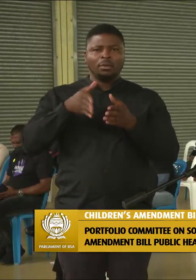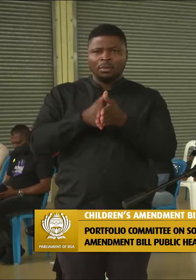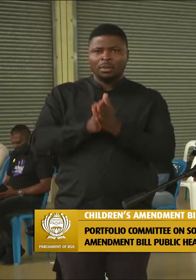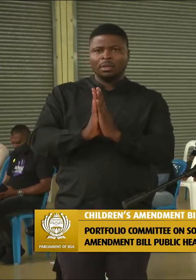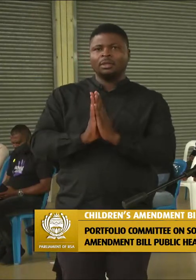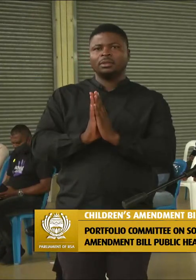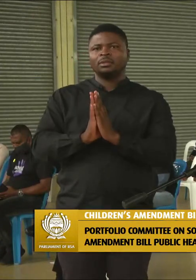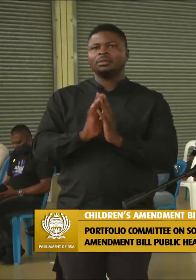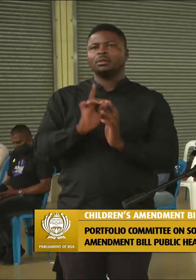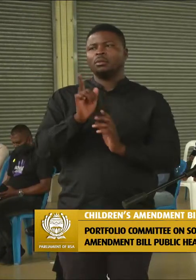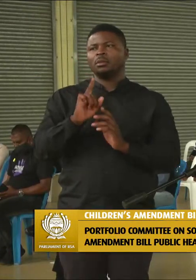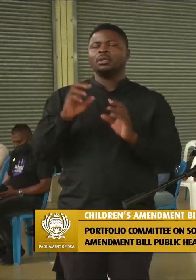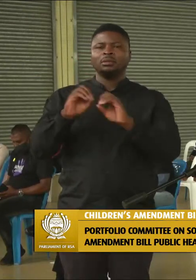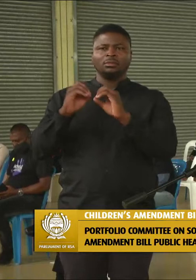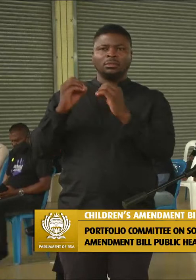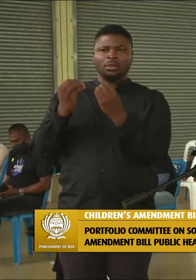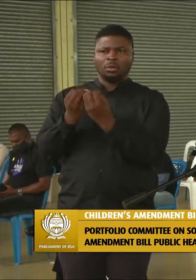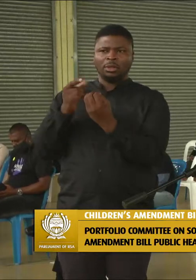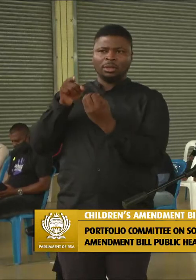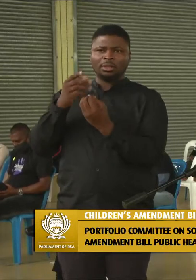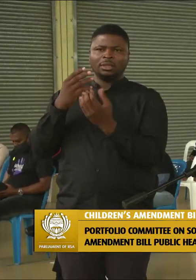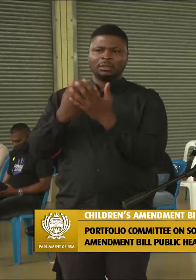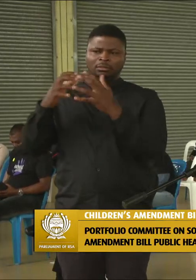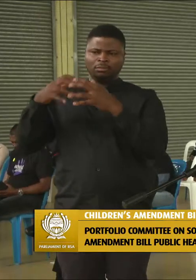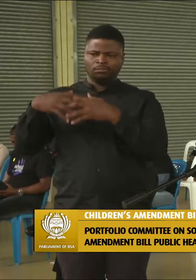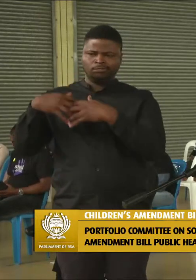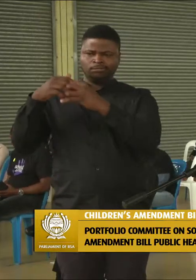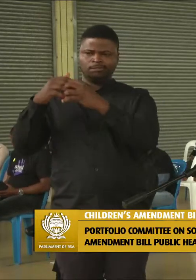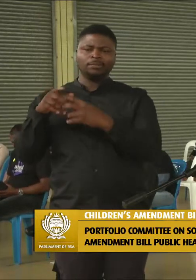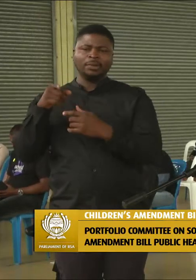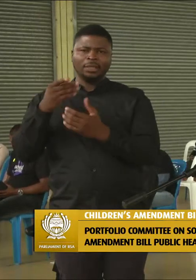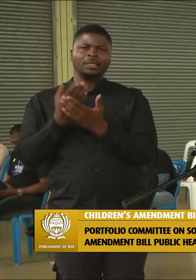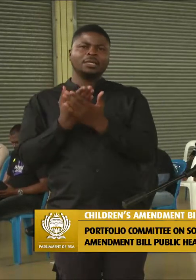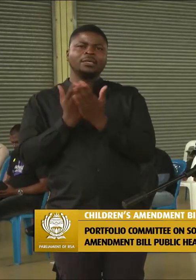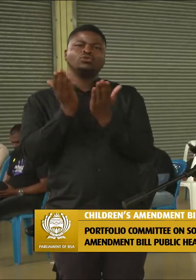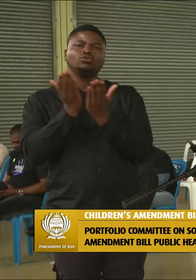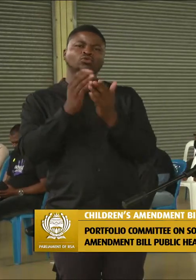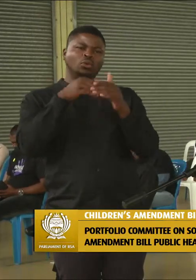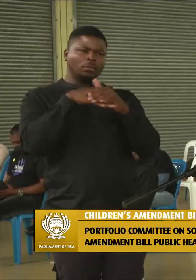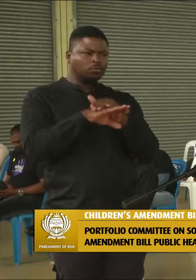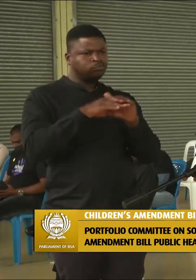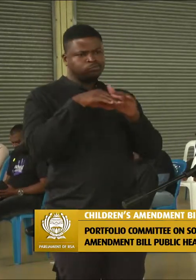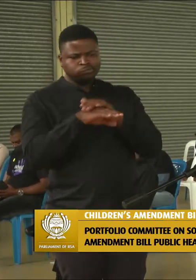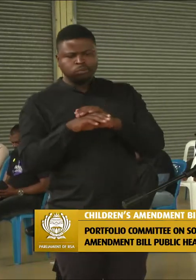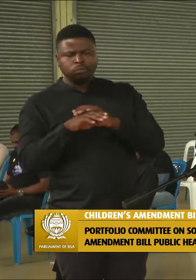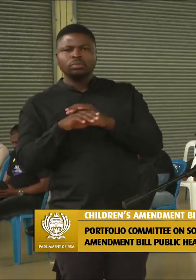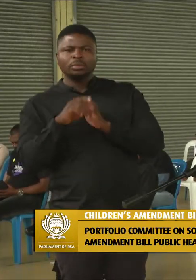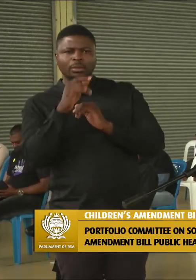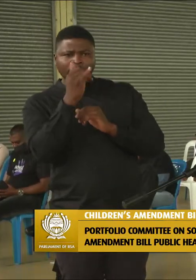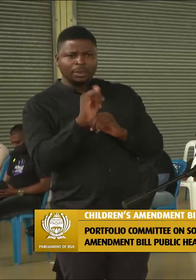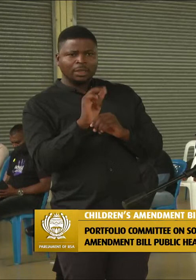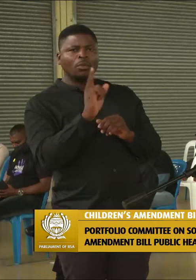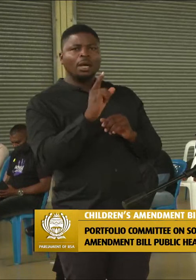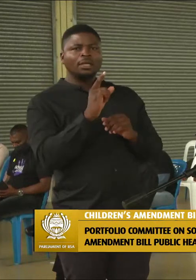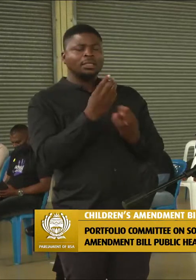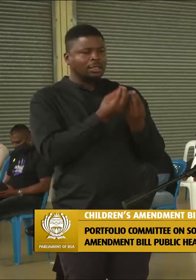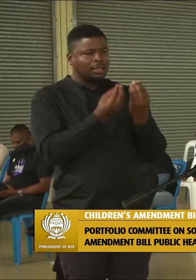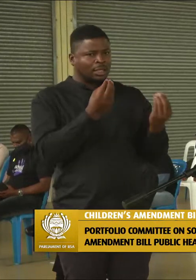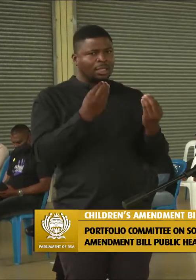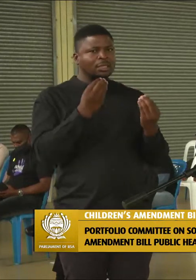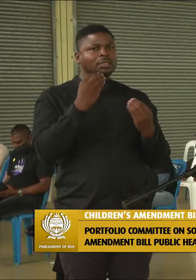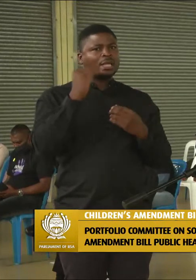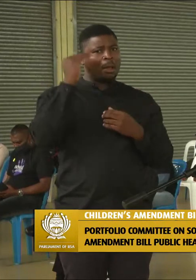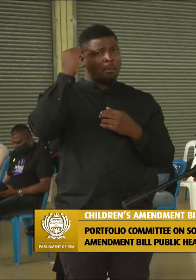an organization that will go to the schools and check the mental capacity of the